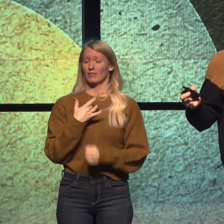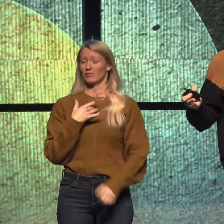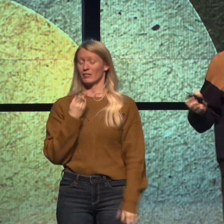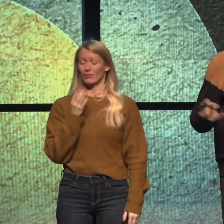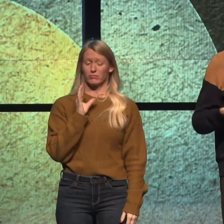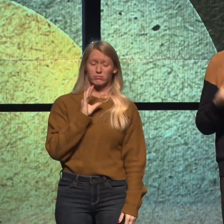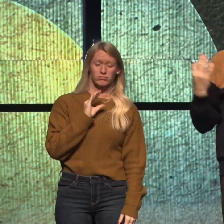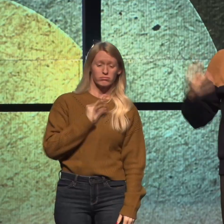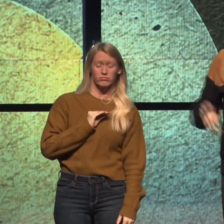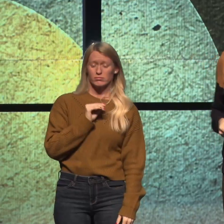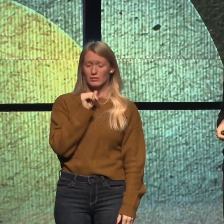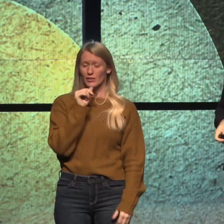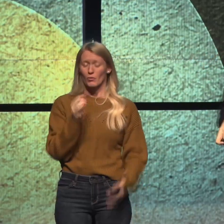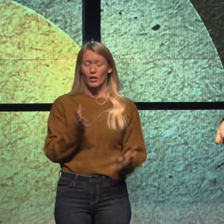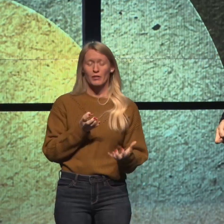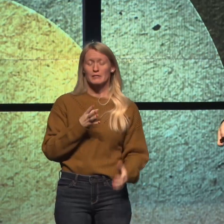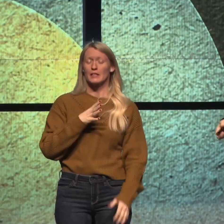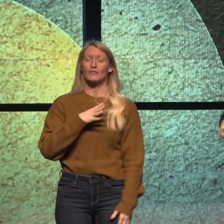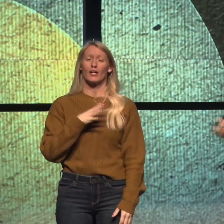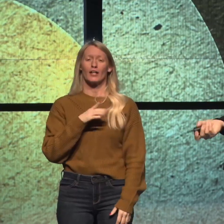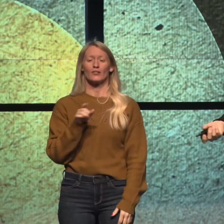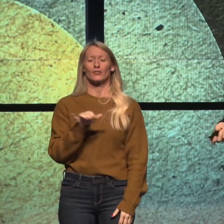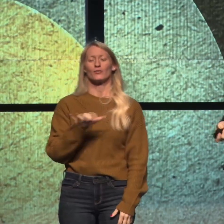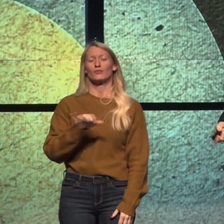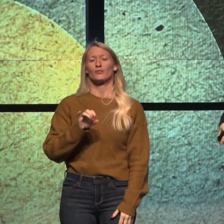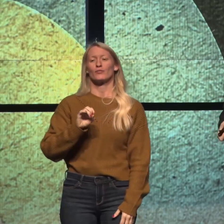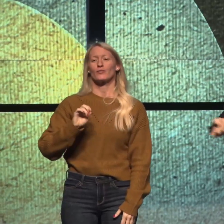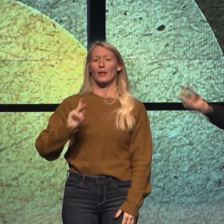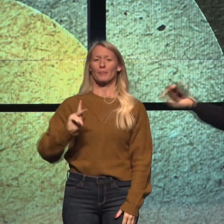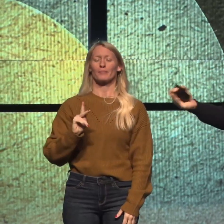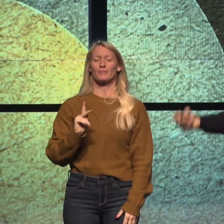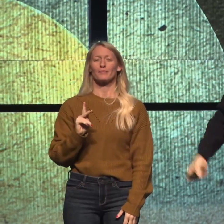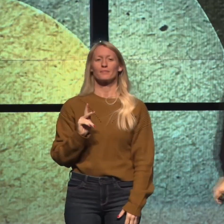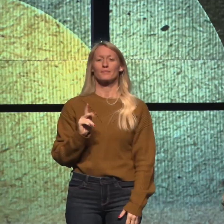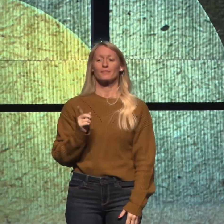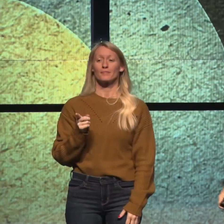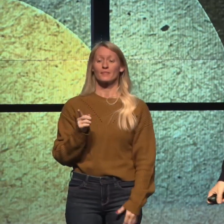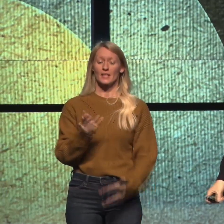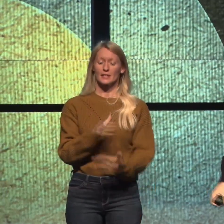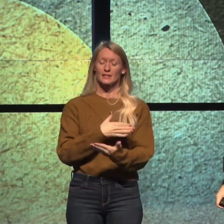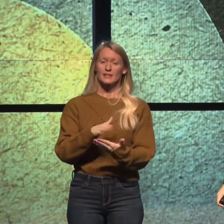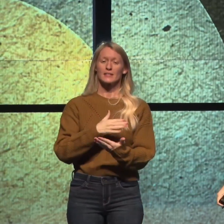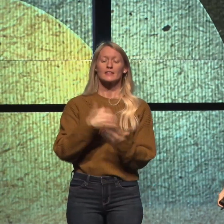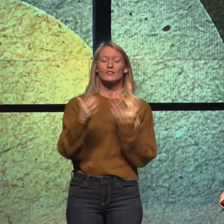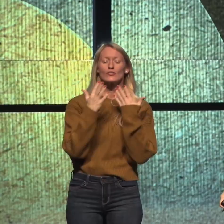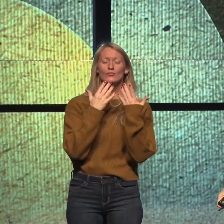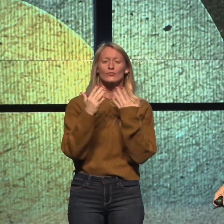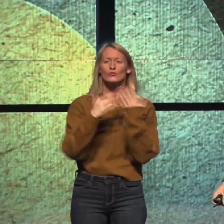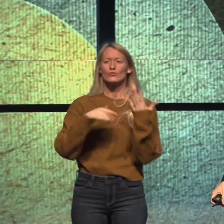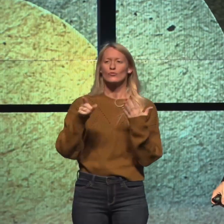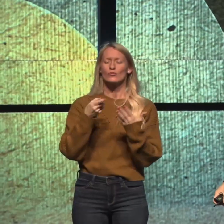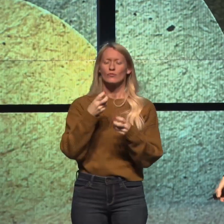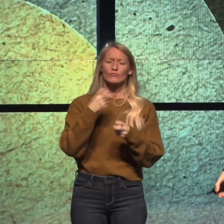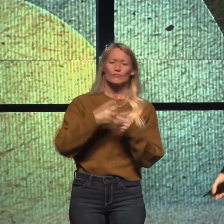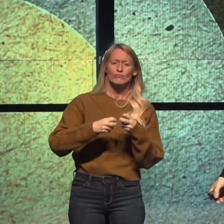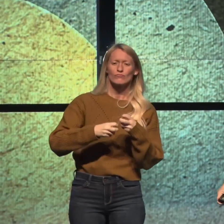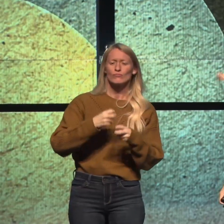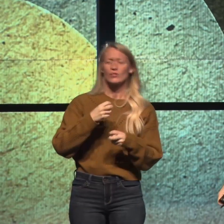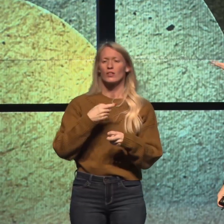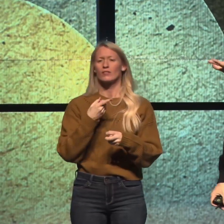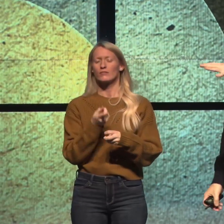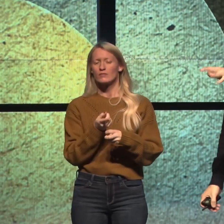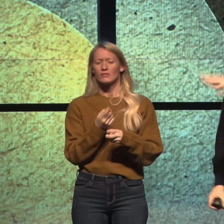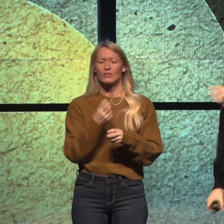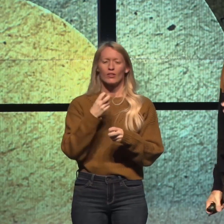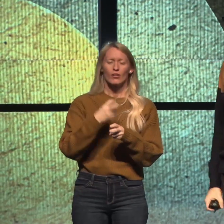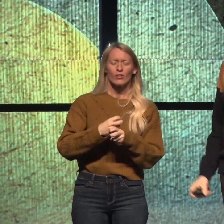unwanted, and that's fine too. No, it's okay. But as we sing this song, if you've had a rough week, I don't have words. Sometimes